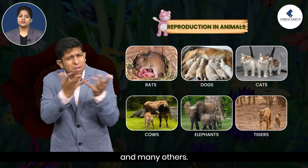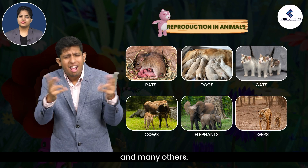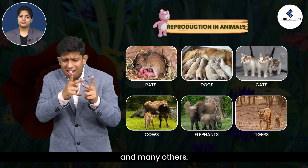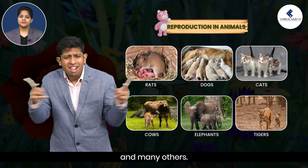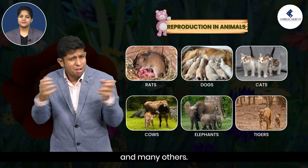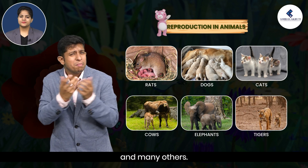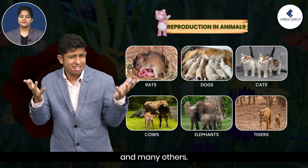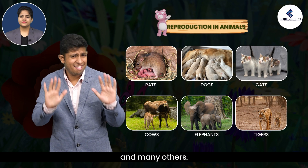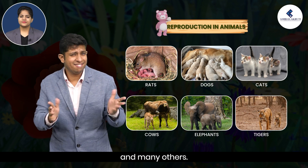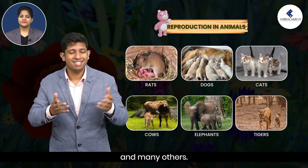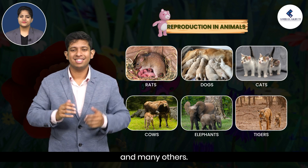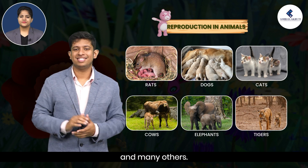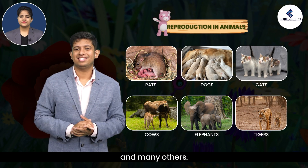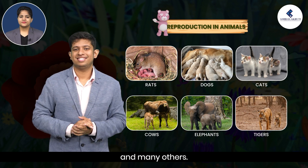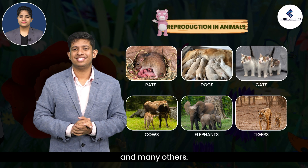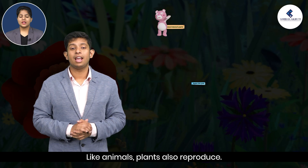many others.